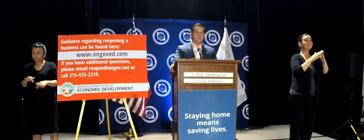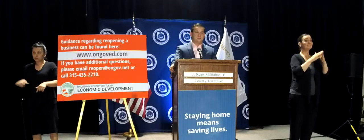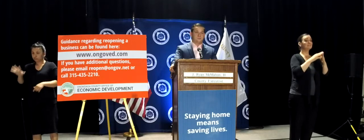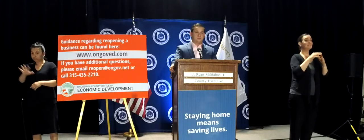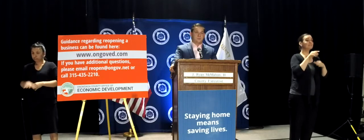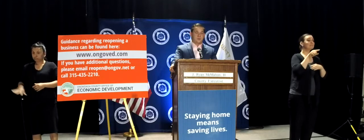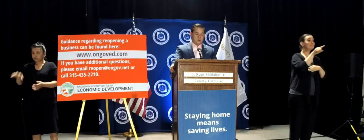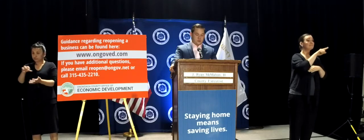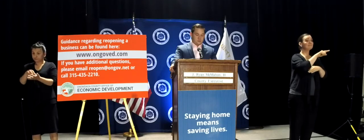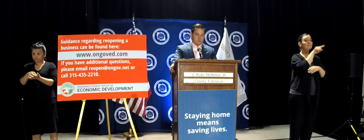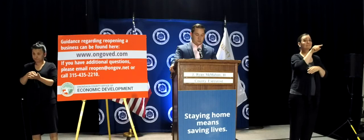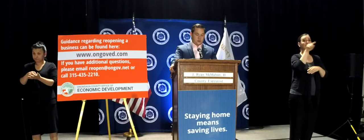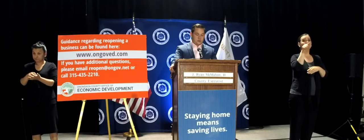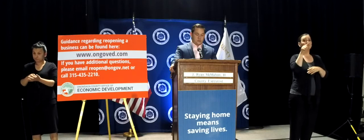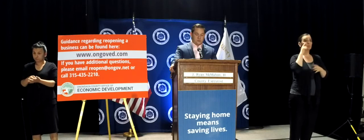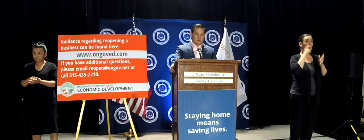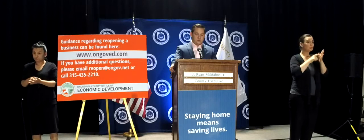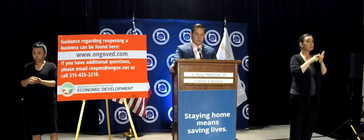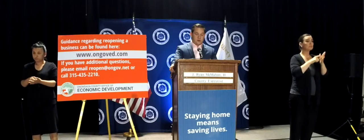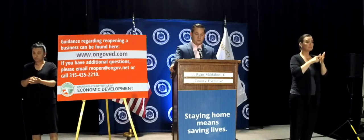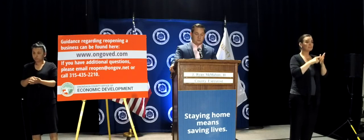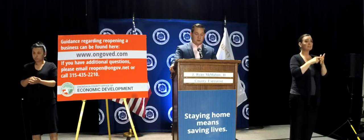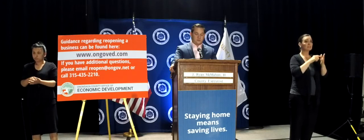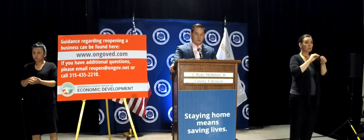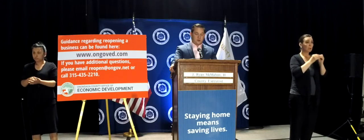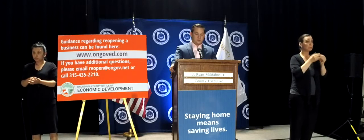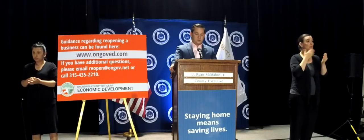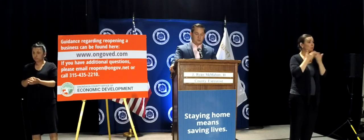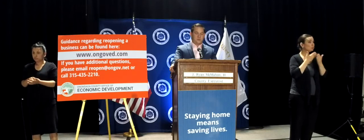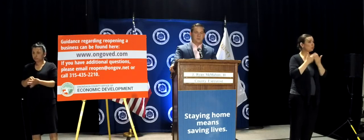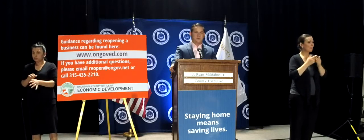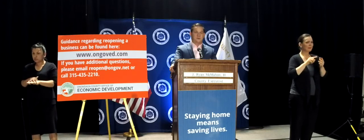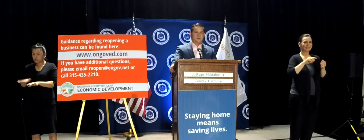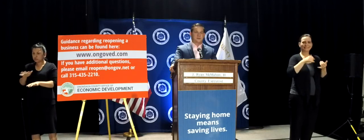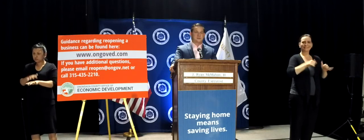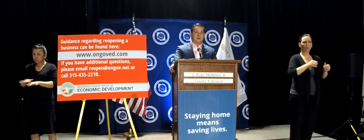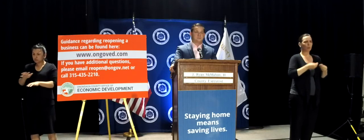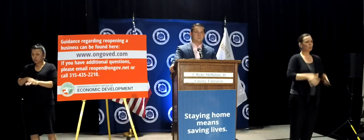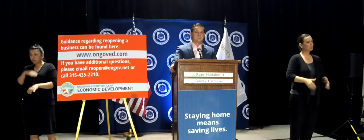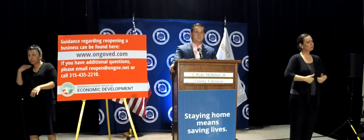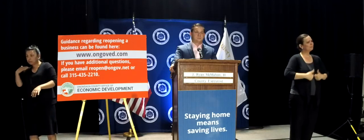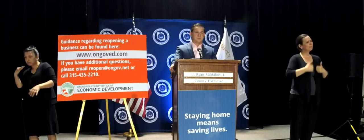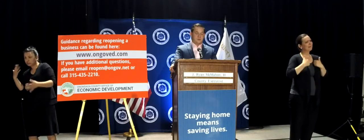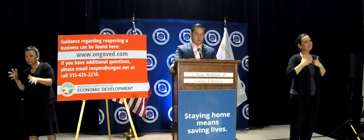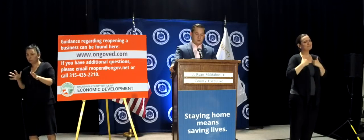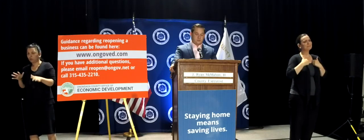that we're talking about the loss of life with 130 people in the sense that